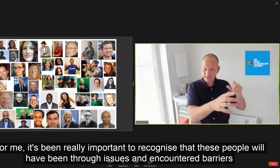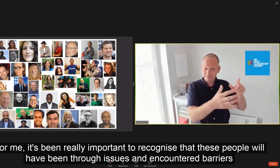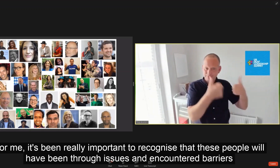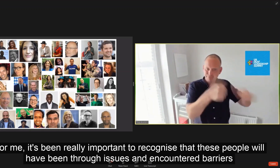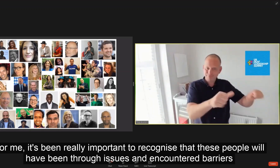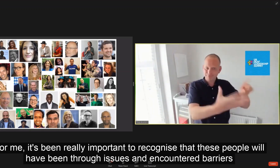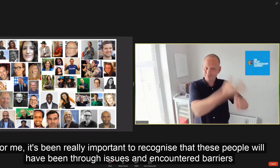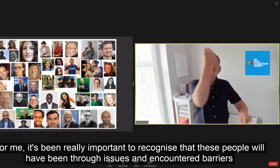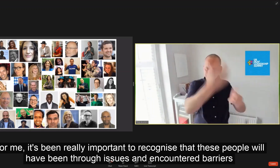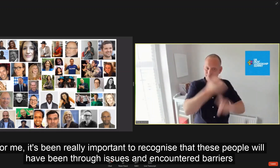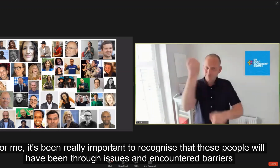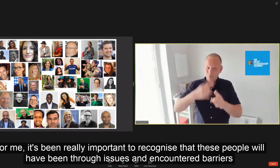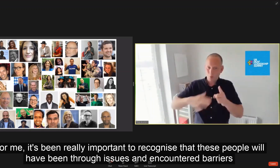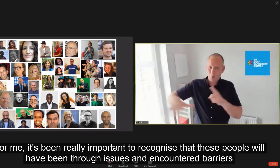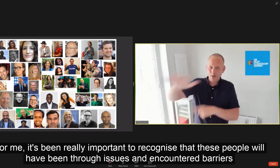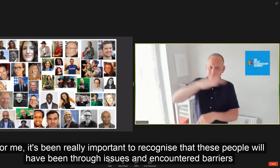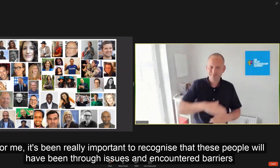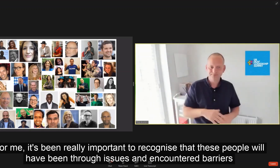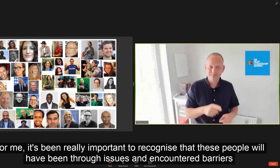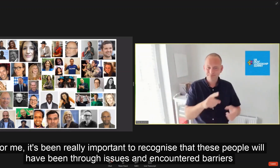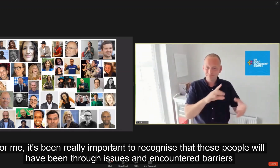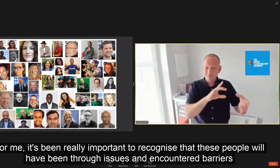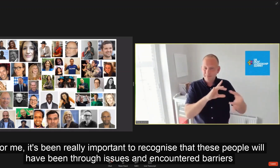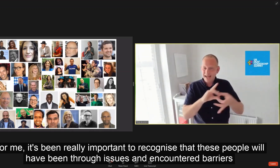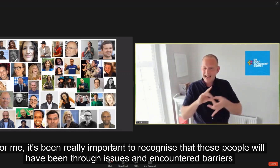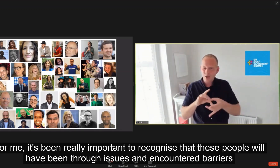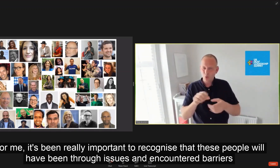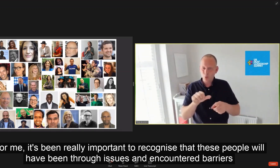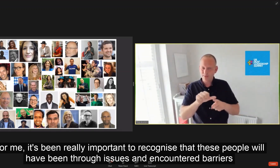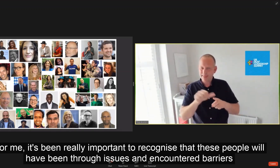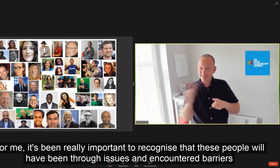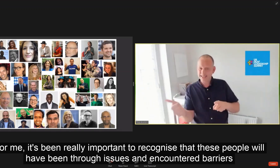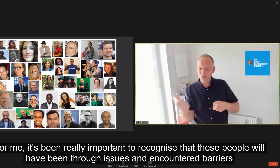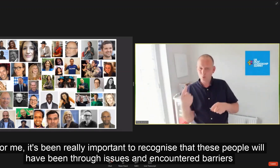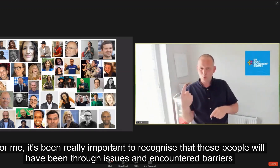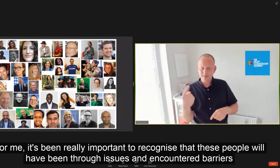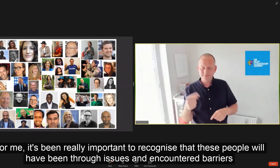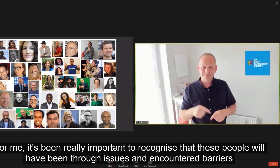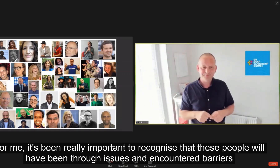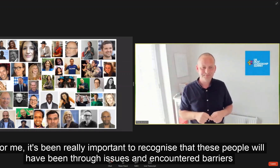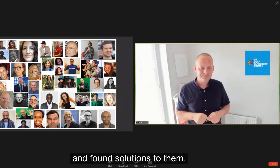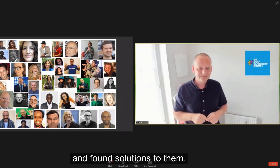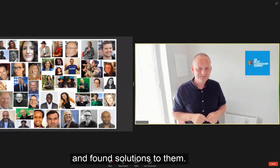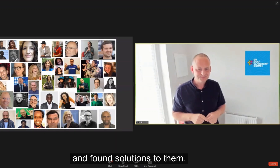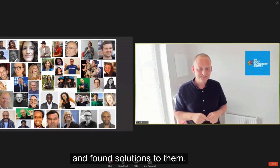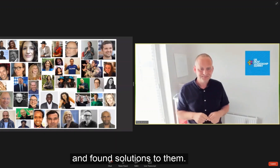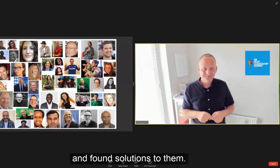important to recognise that these people will have also been through issues and encountered barriers and found solutions to